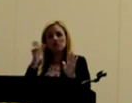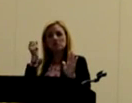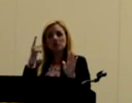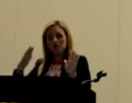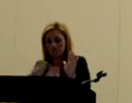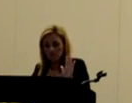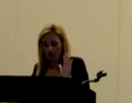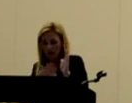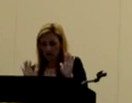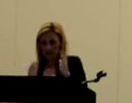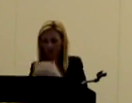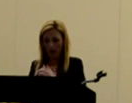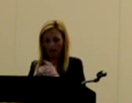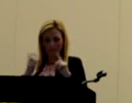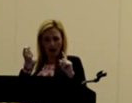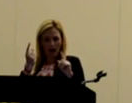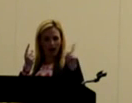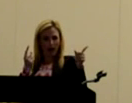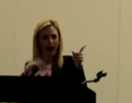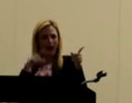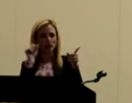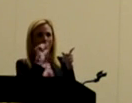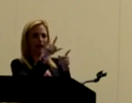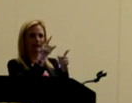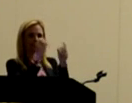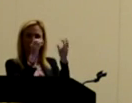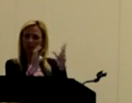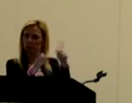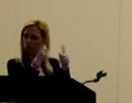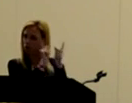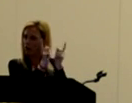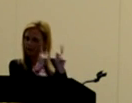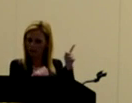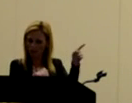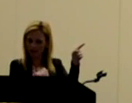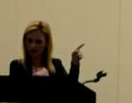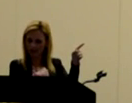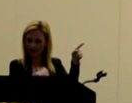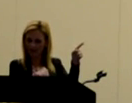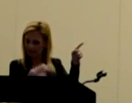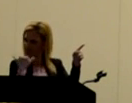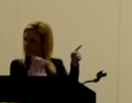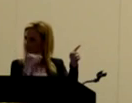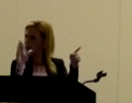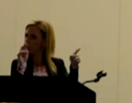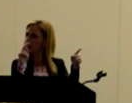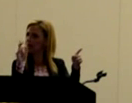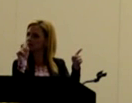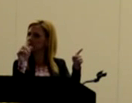they don't understand my signs. But when I ask their teachers to translate for me, I still get the